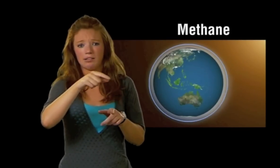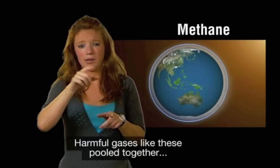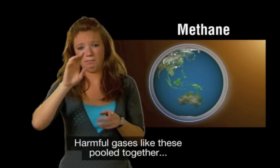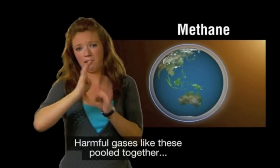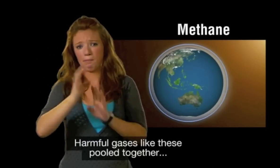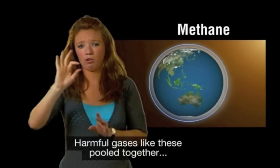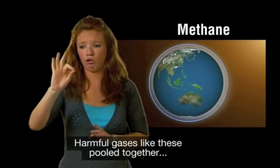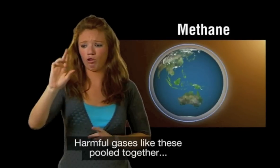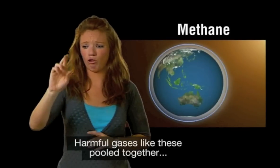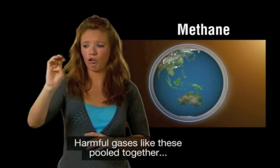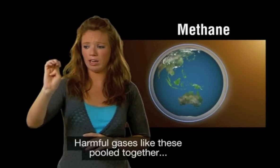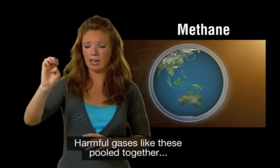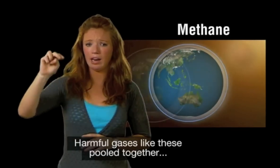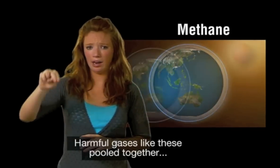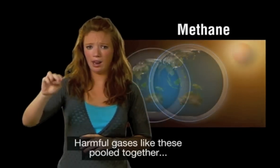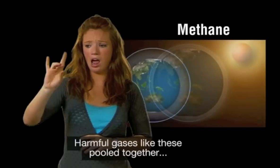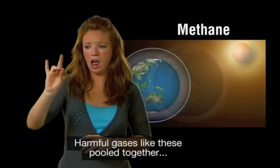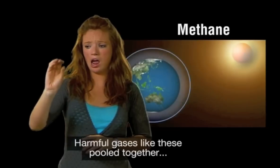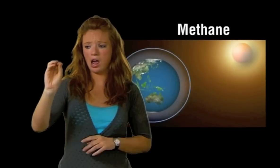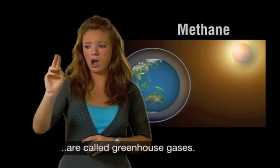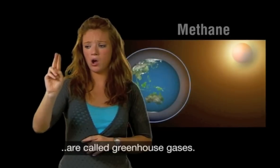Harmful gases like these, pooled together, are called